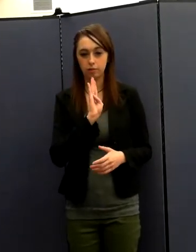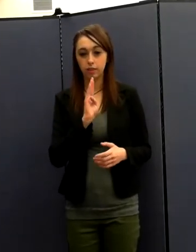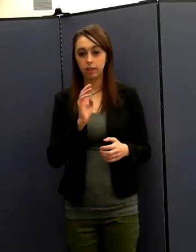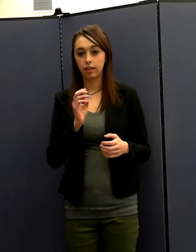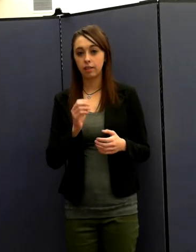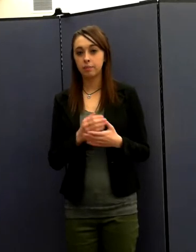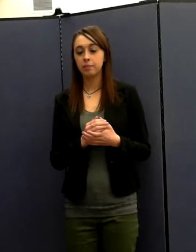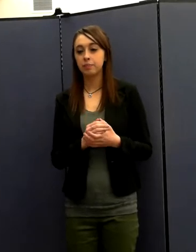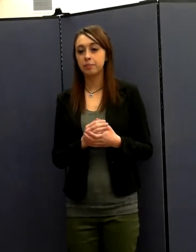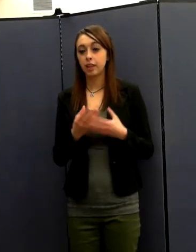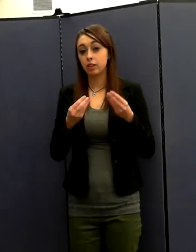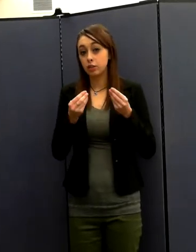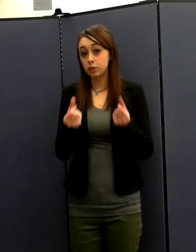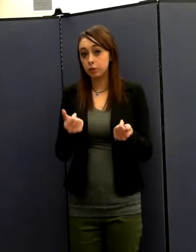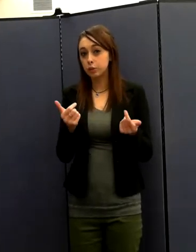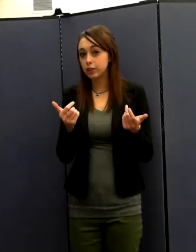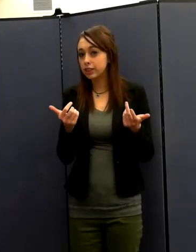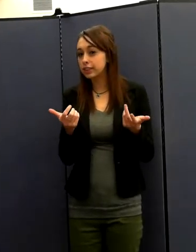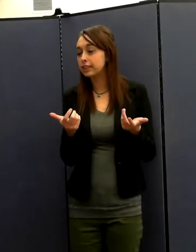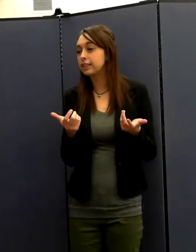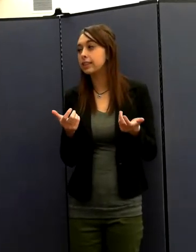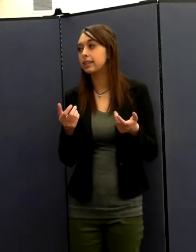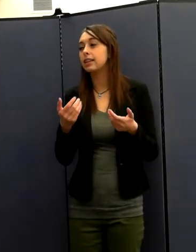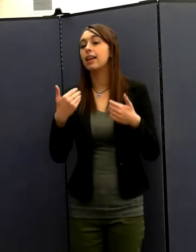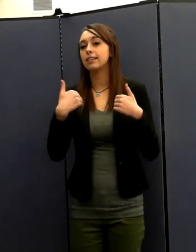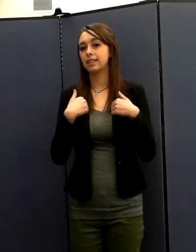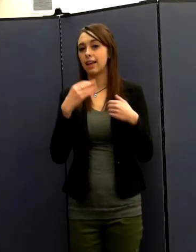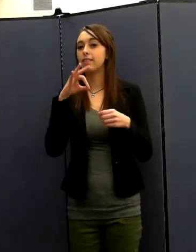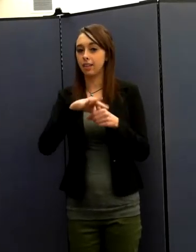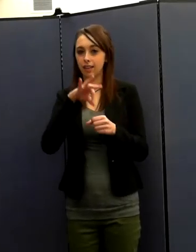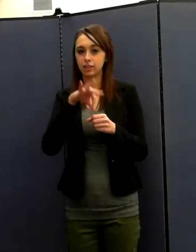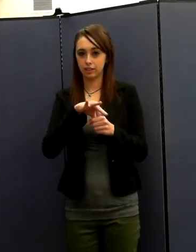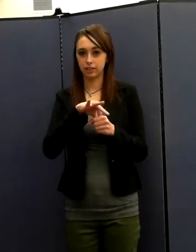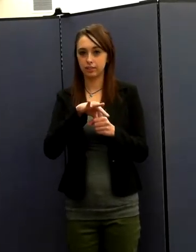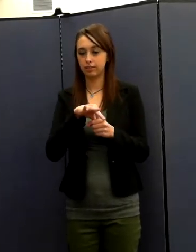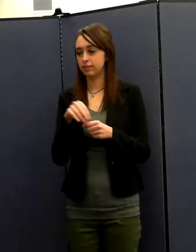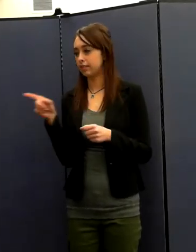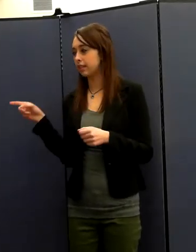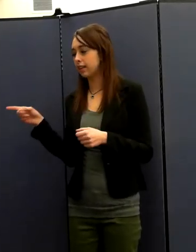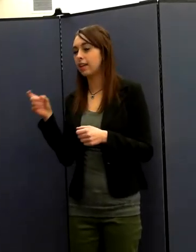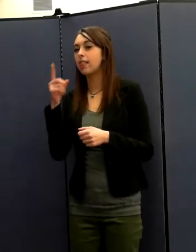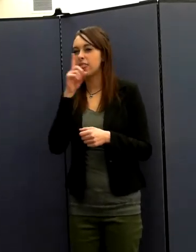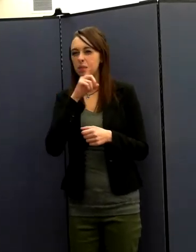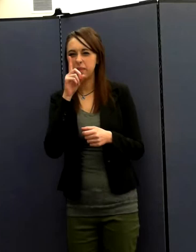solution is they hold an election. Yeah, and the mice were too short.